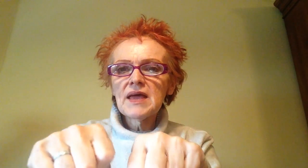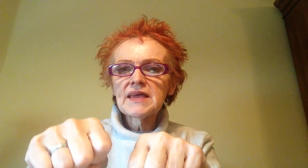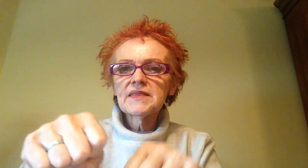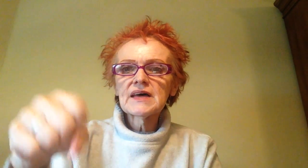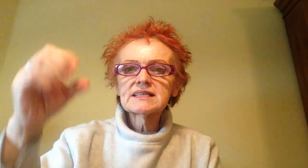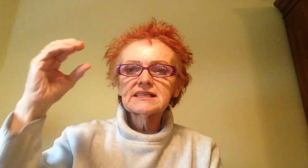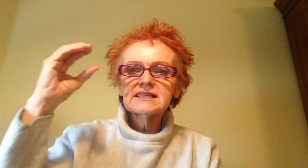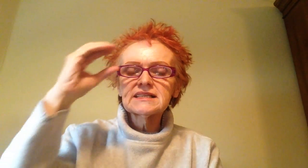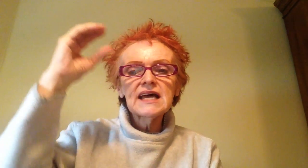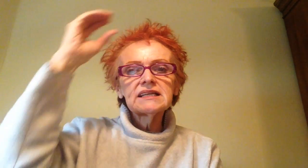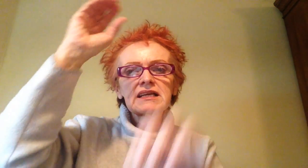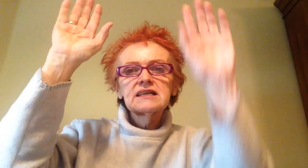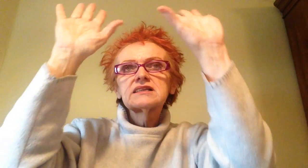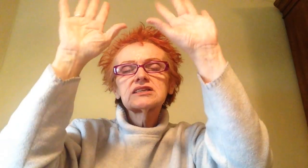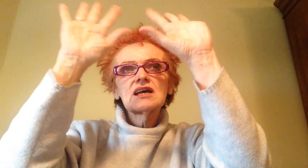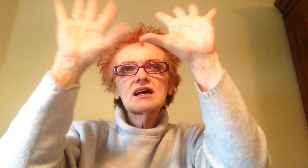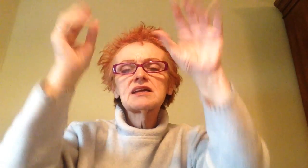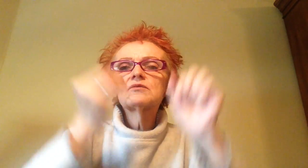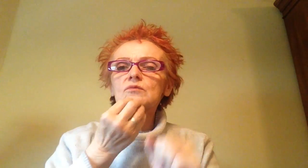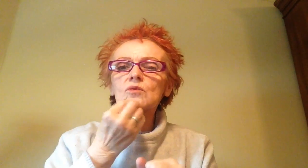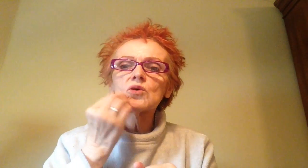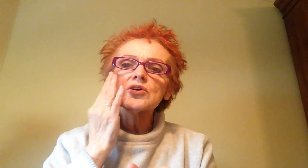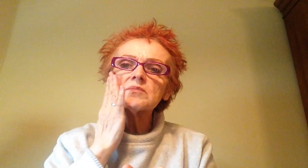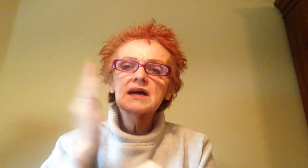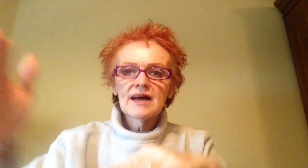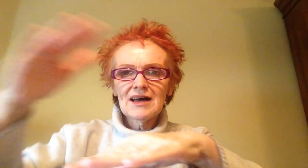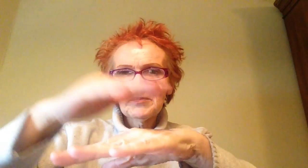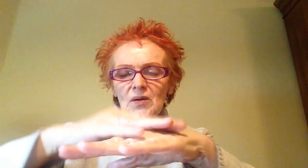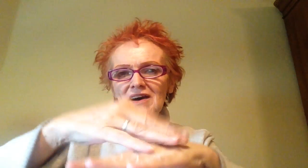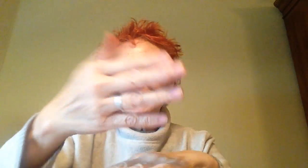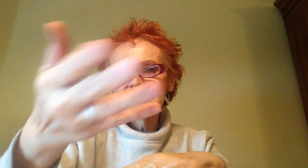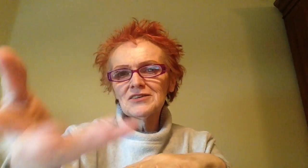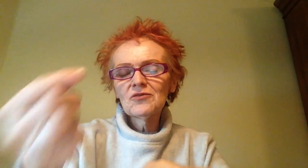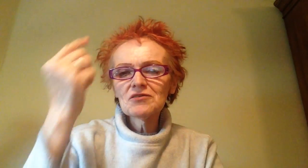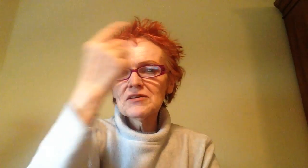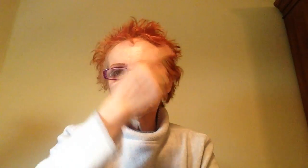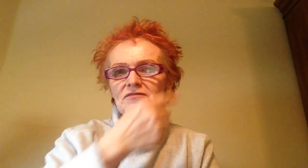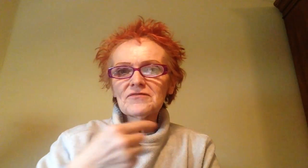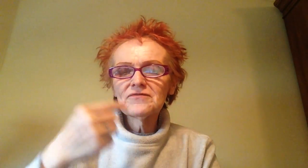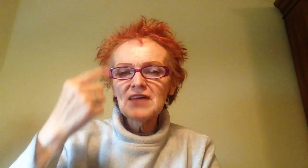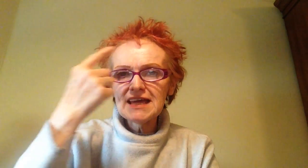May the sun shine warm upon your